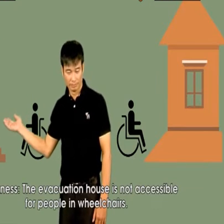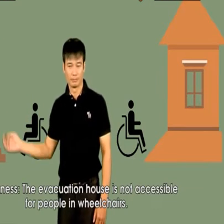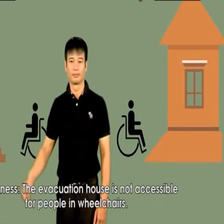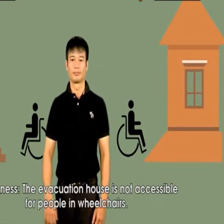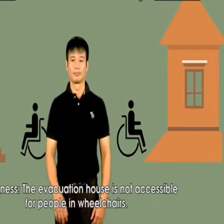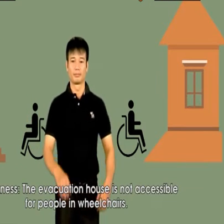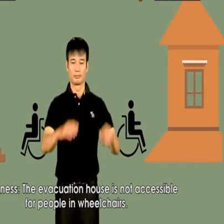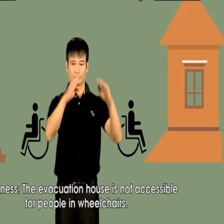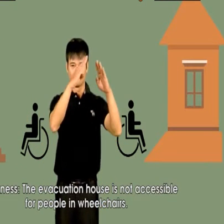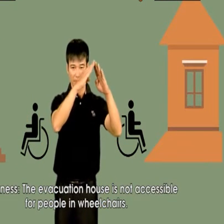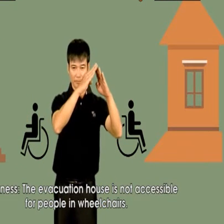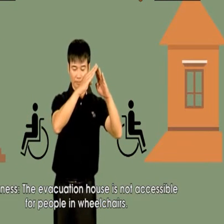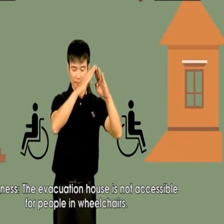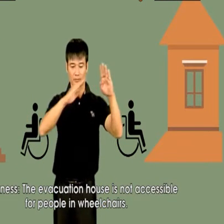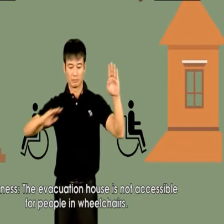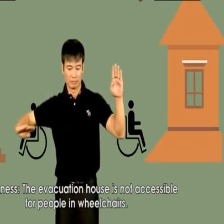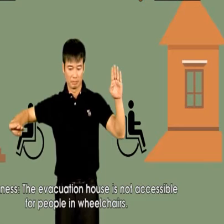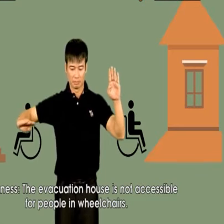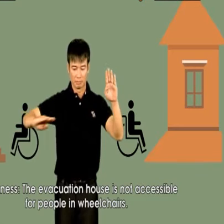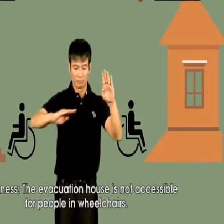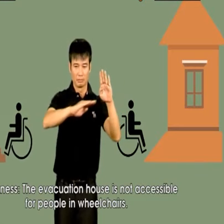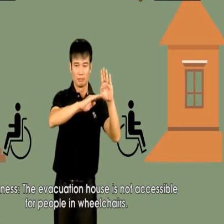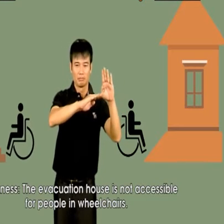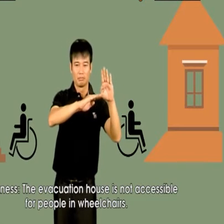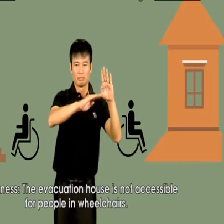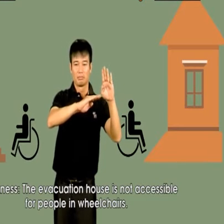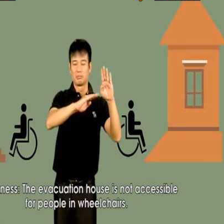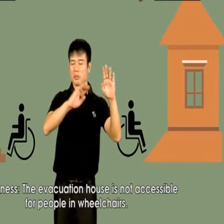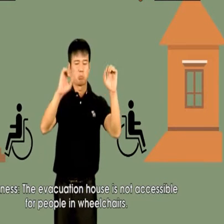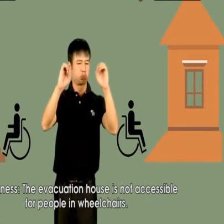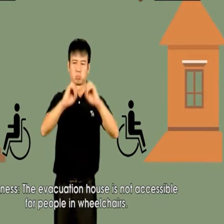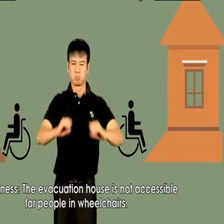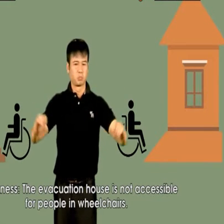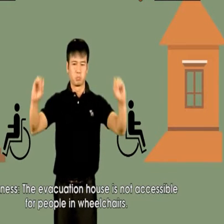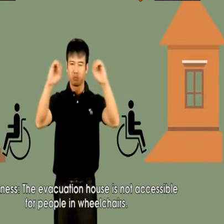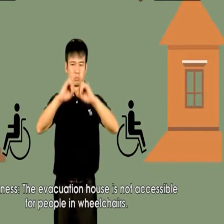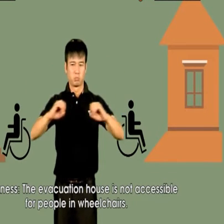Weakness. The evacuation house is not accessible for people in wheelchairs.